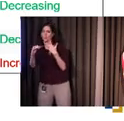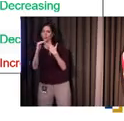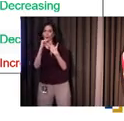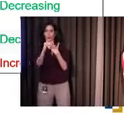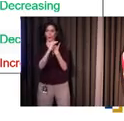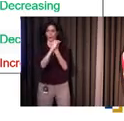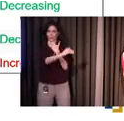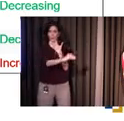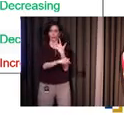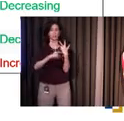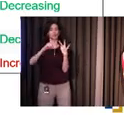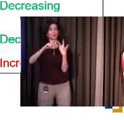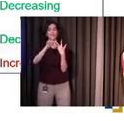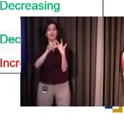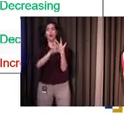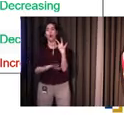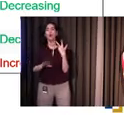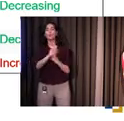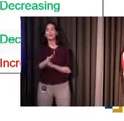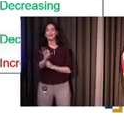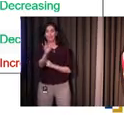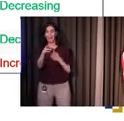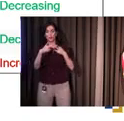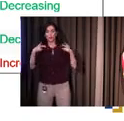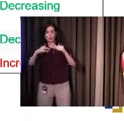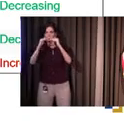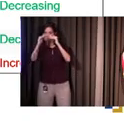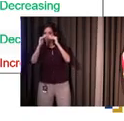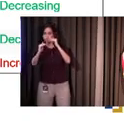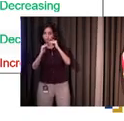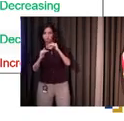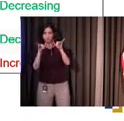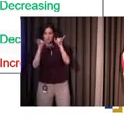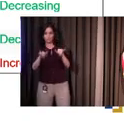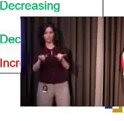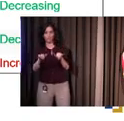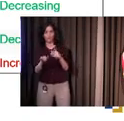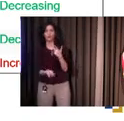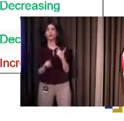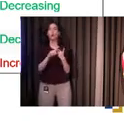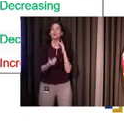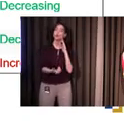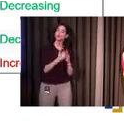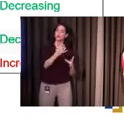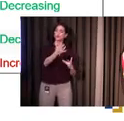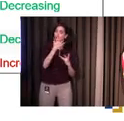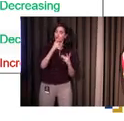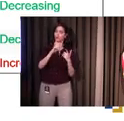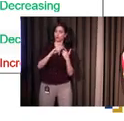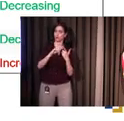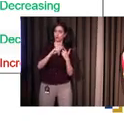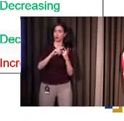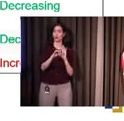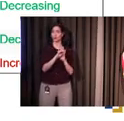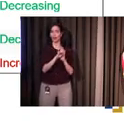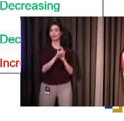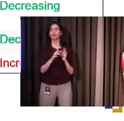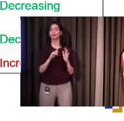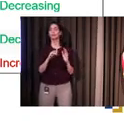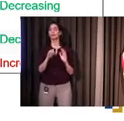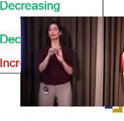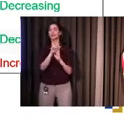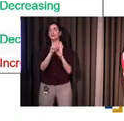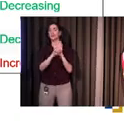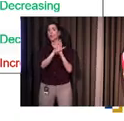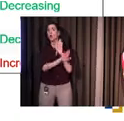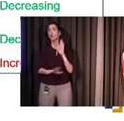and more granularly in all 9 regions of the state. New cases are plateauing in the statewide. They're decreasing in